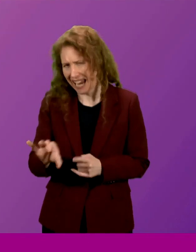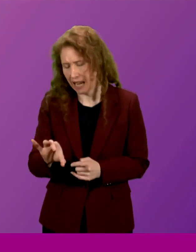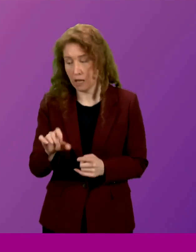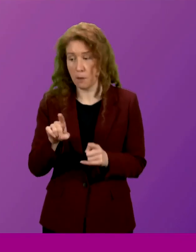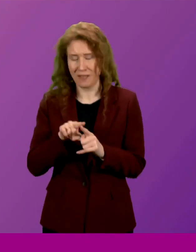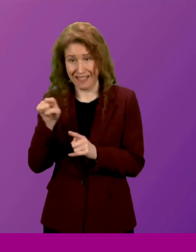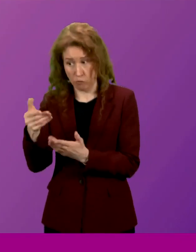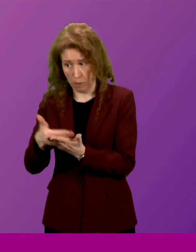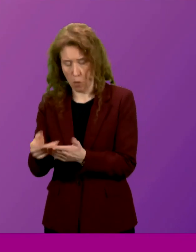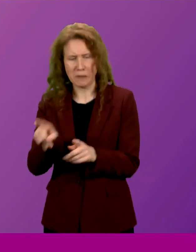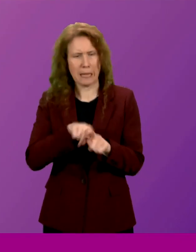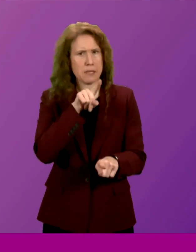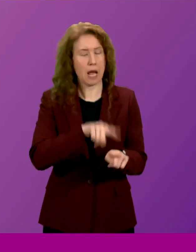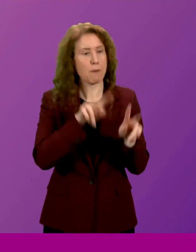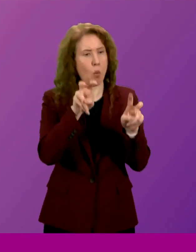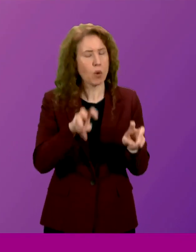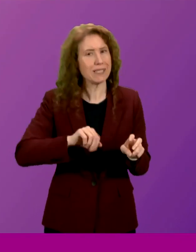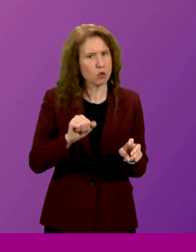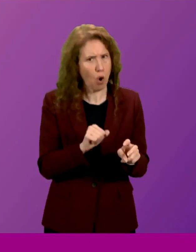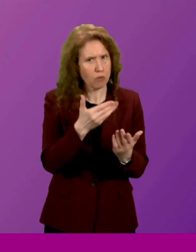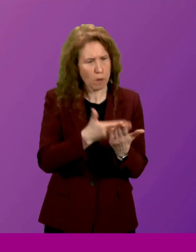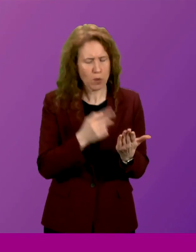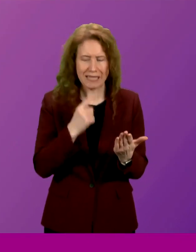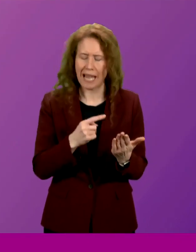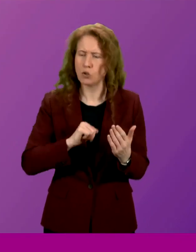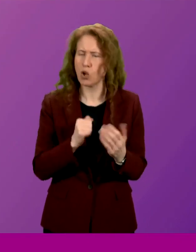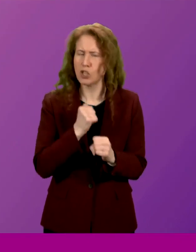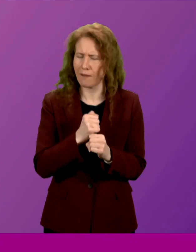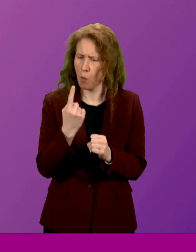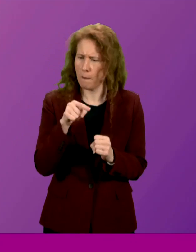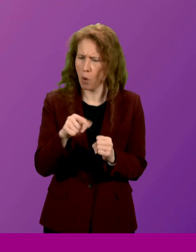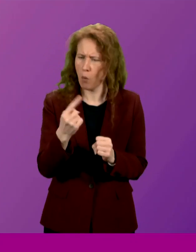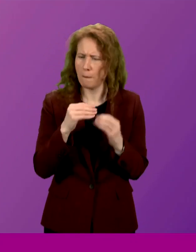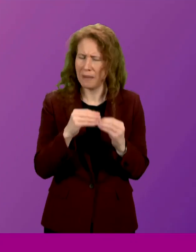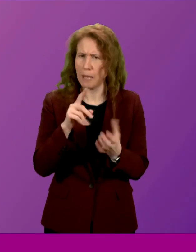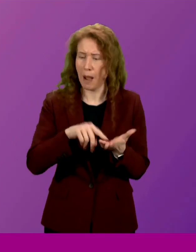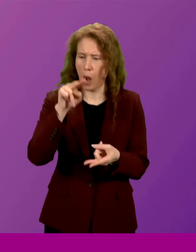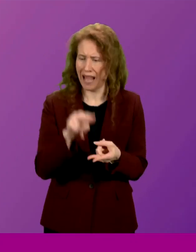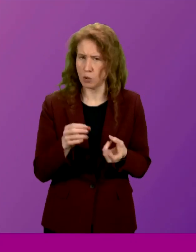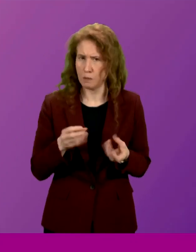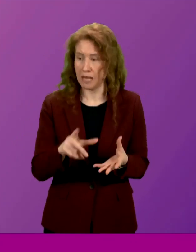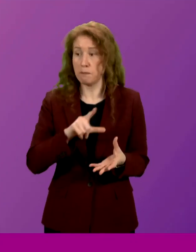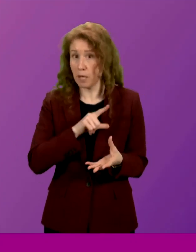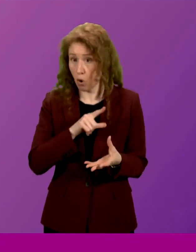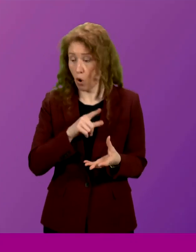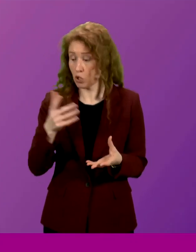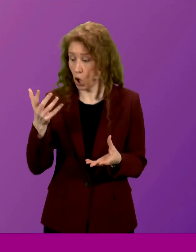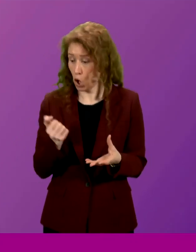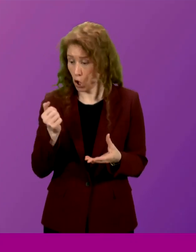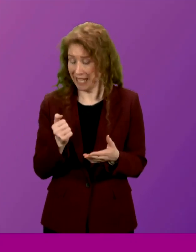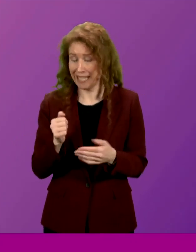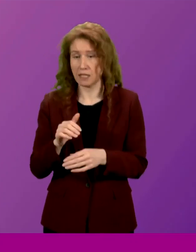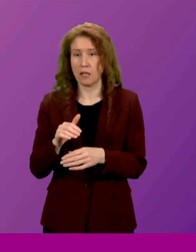week as an Audit Scotland report identifies that the Scottish Government has £1.1 billion less to spend because earnings are growing